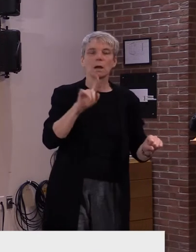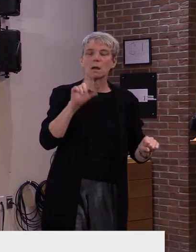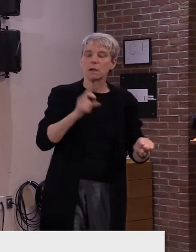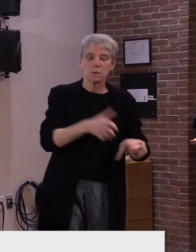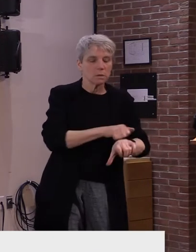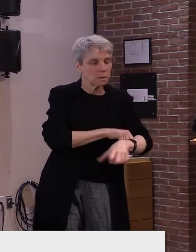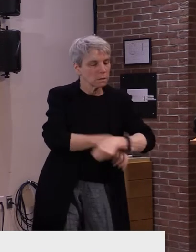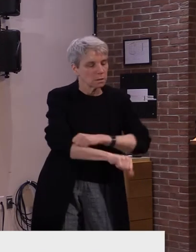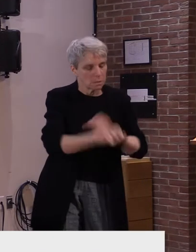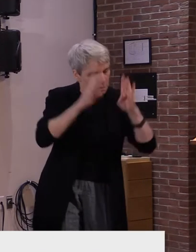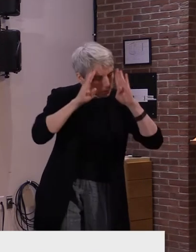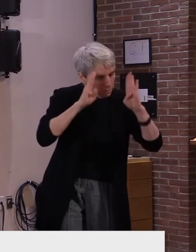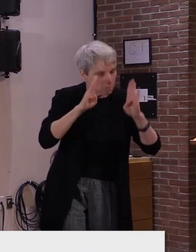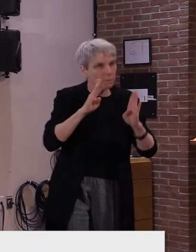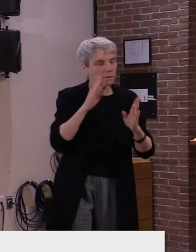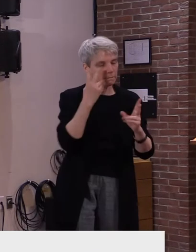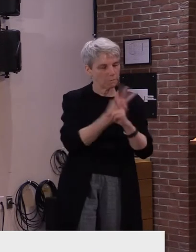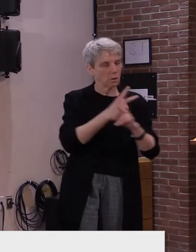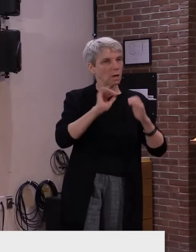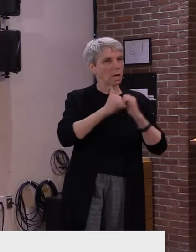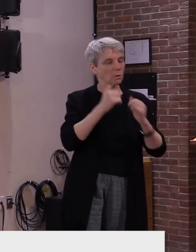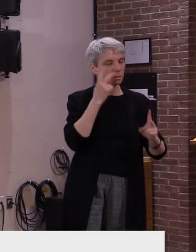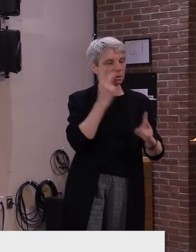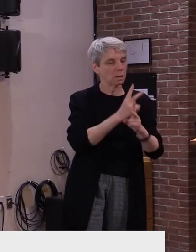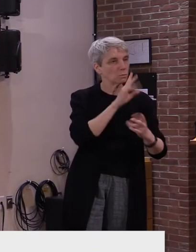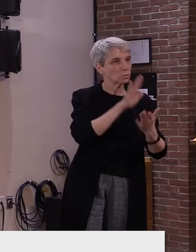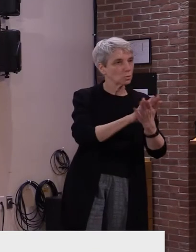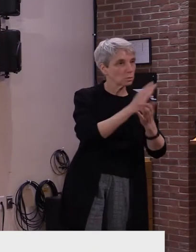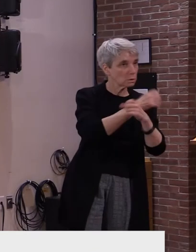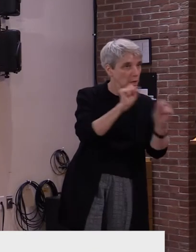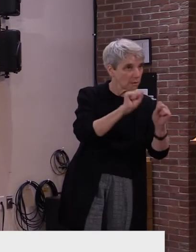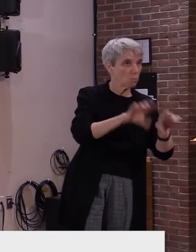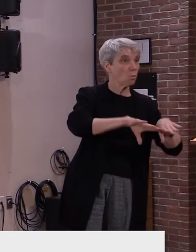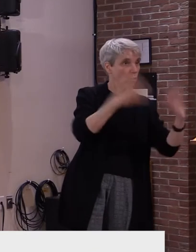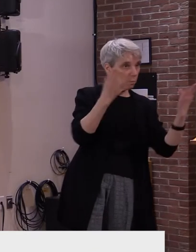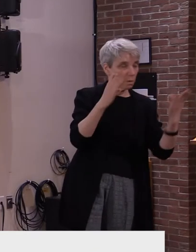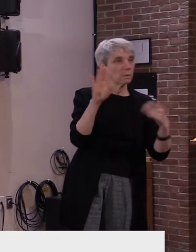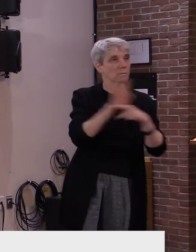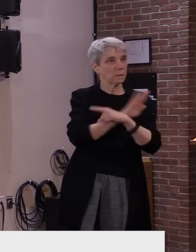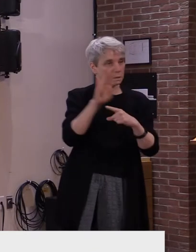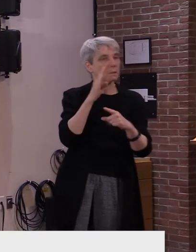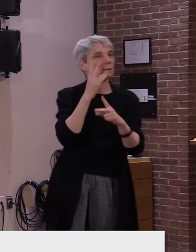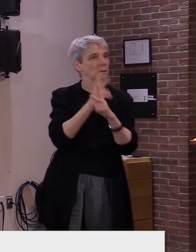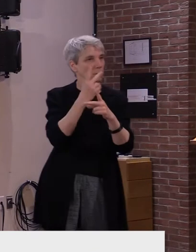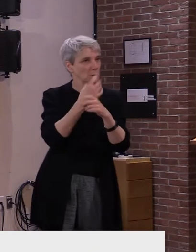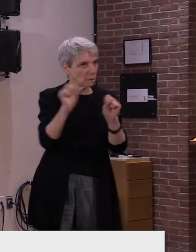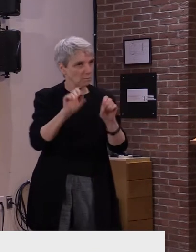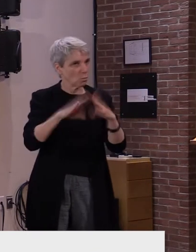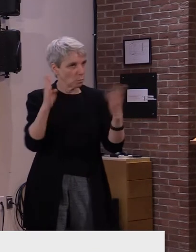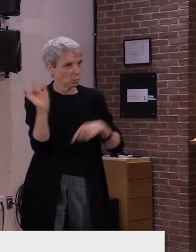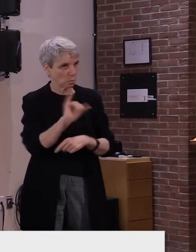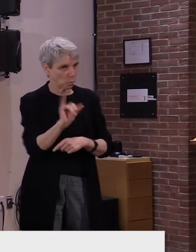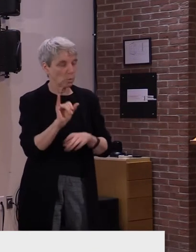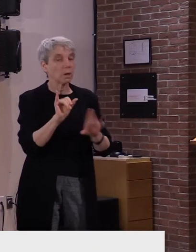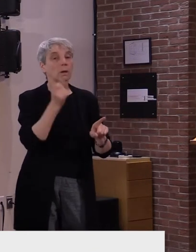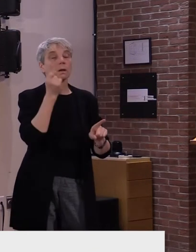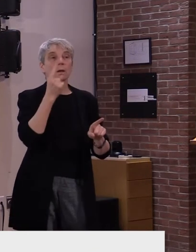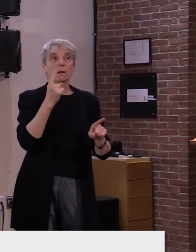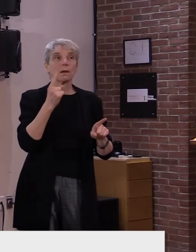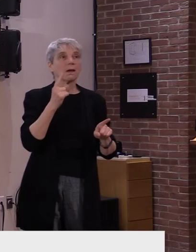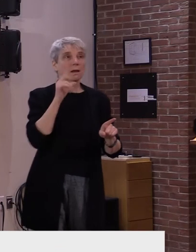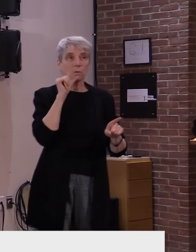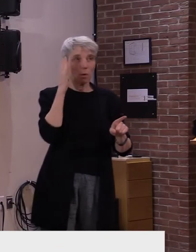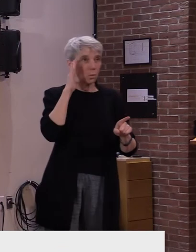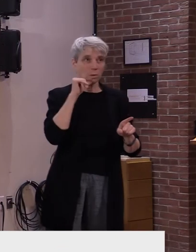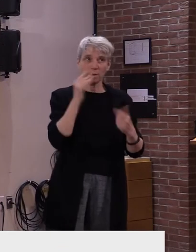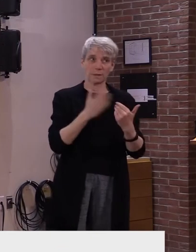open now i know this is disappointing but it's more important than ever to be vigilant to wear